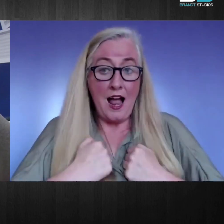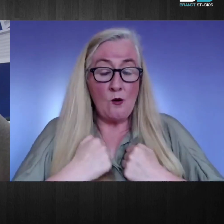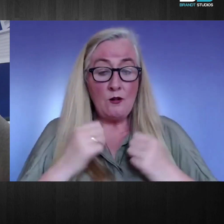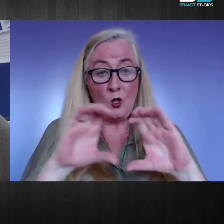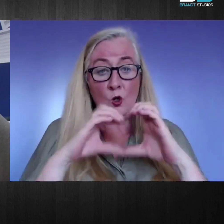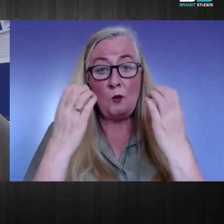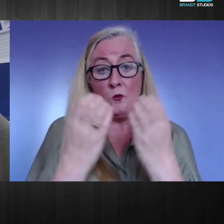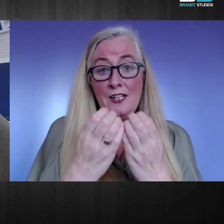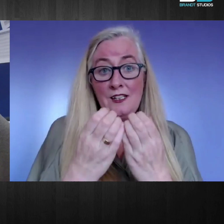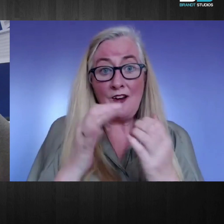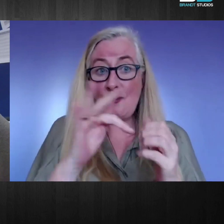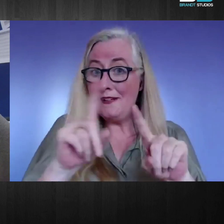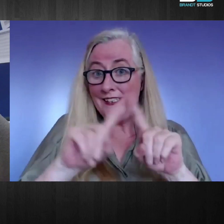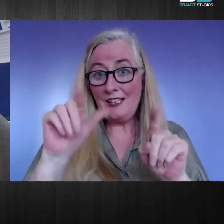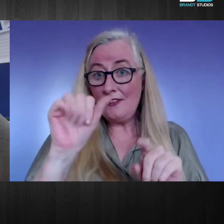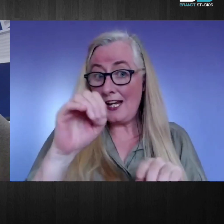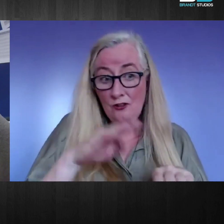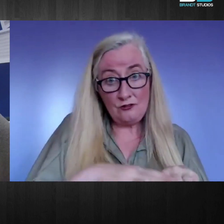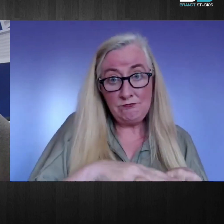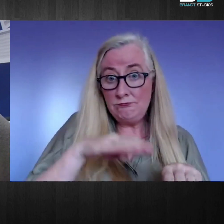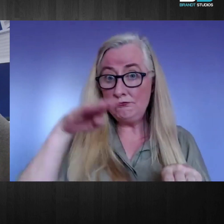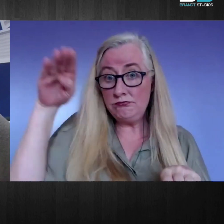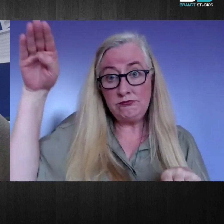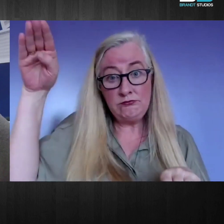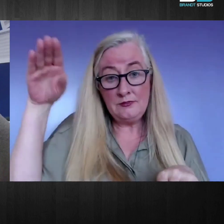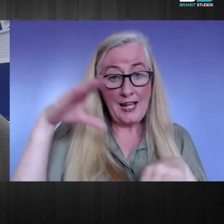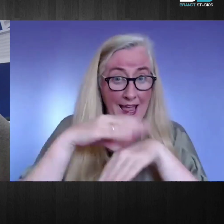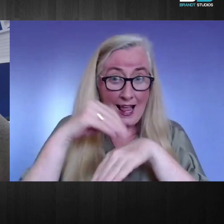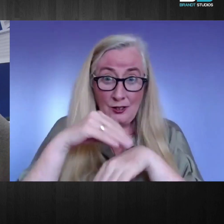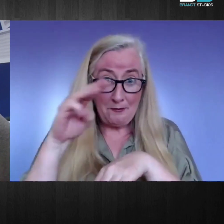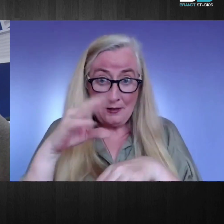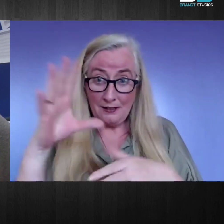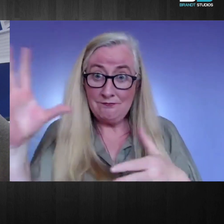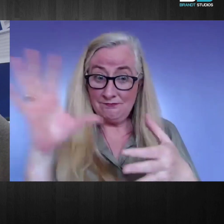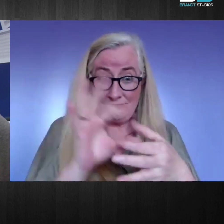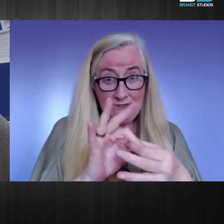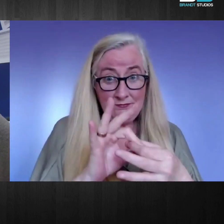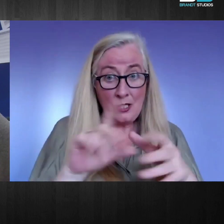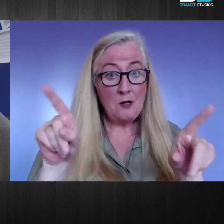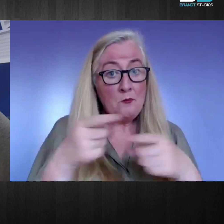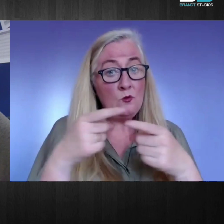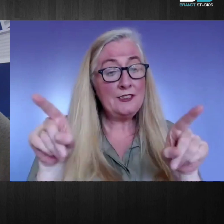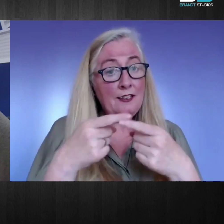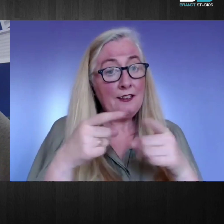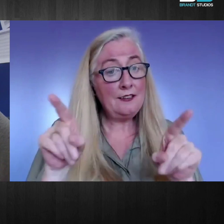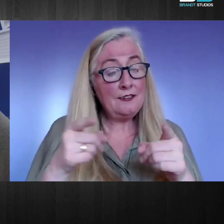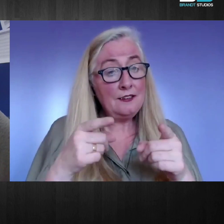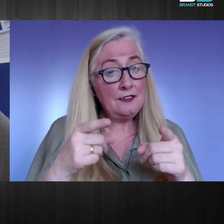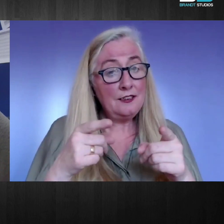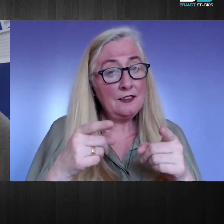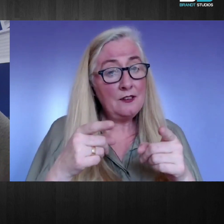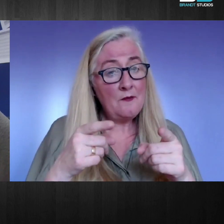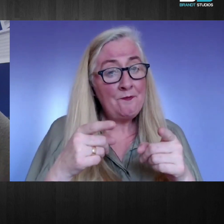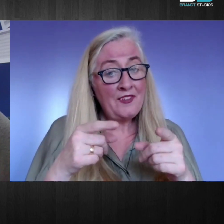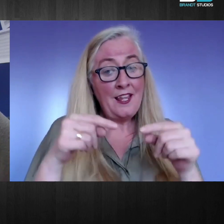up to elderly people, that are connected in with music, and that just by being part of a community